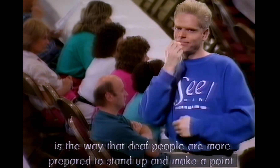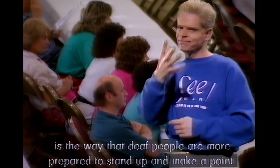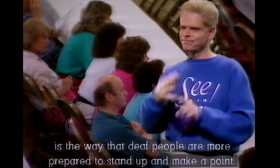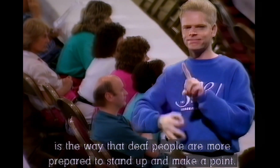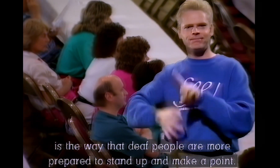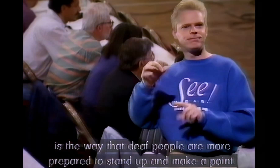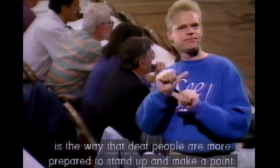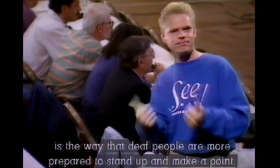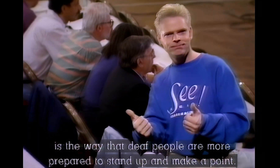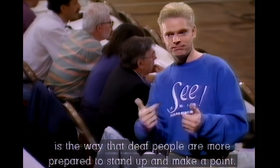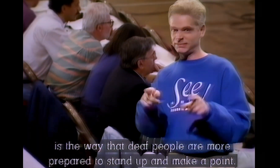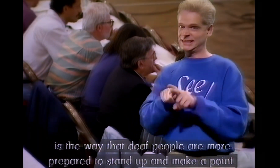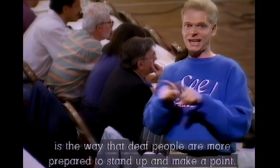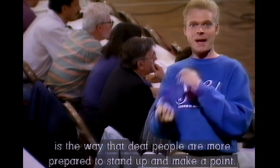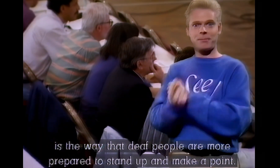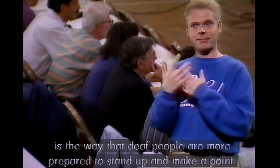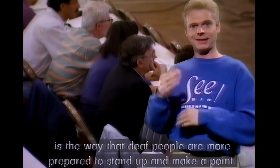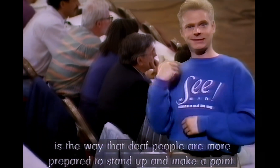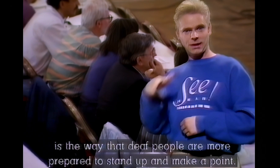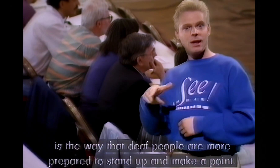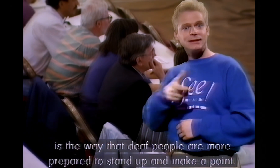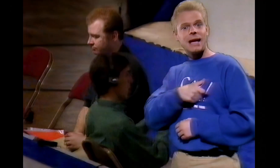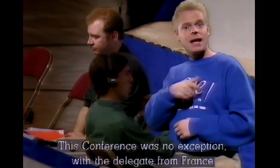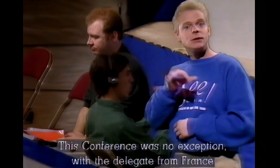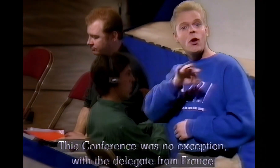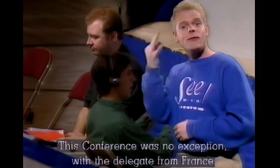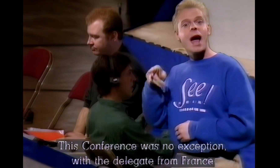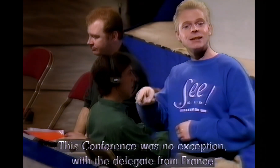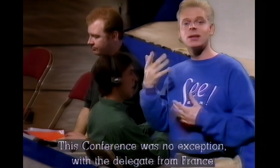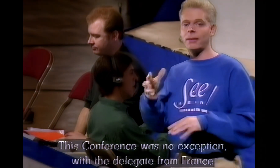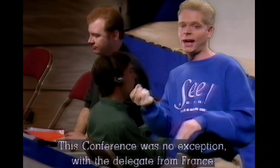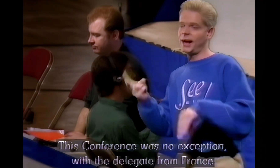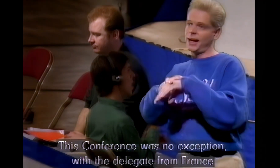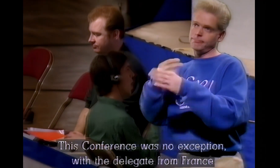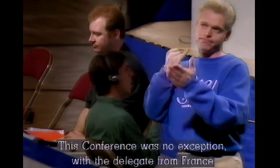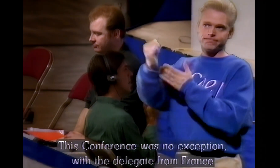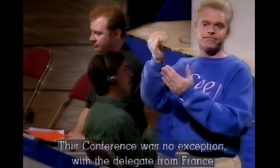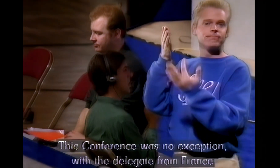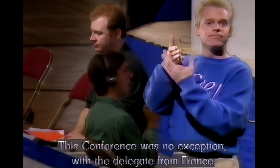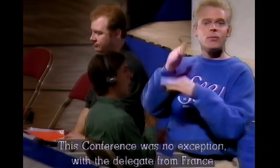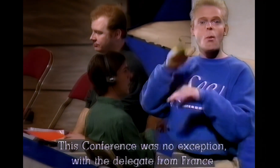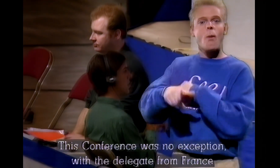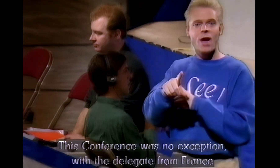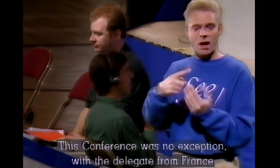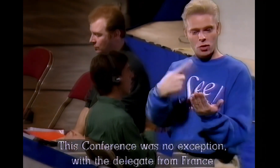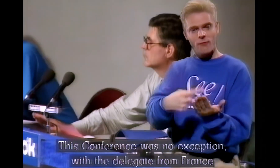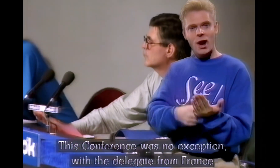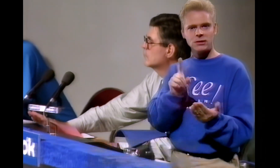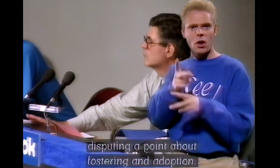at large conferences. This one was no exception, with the delegate from France disputing a point raised from the conference resolution